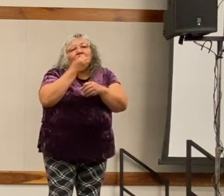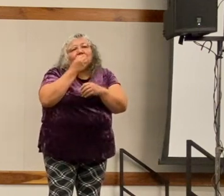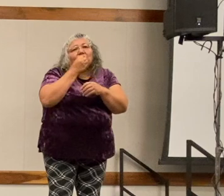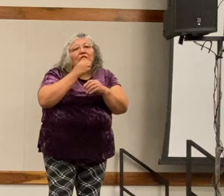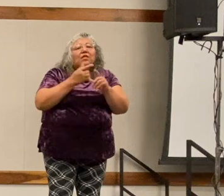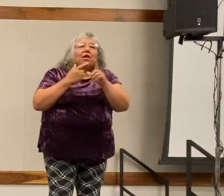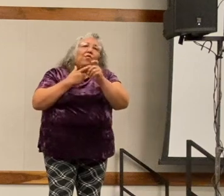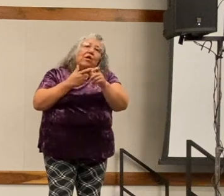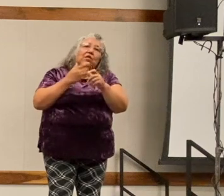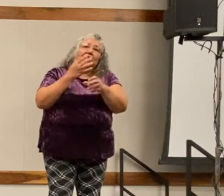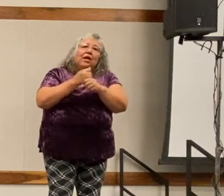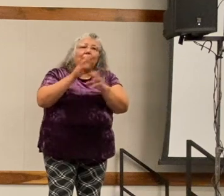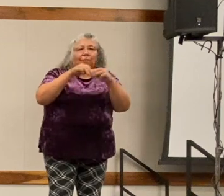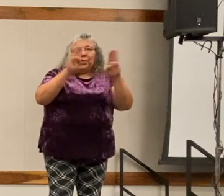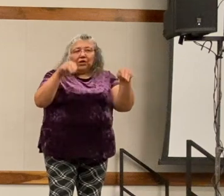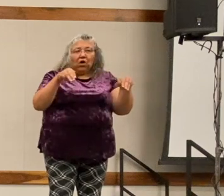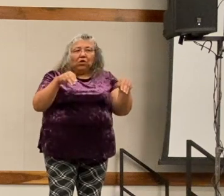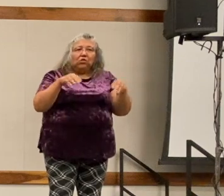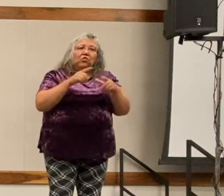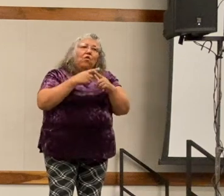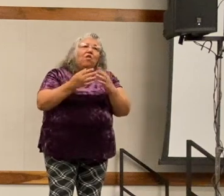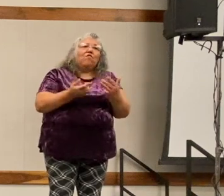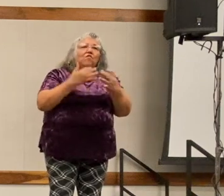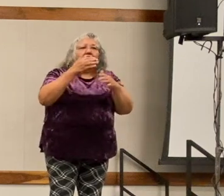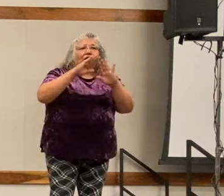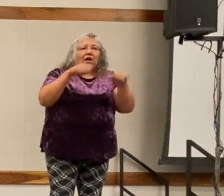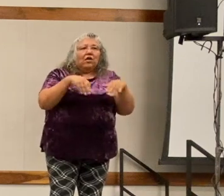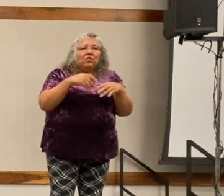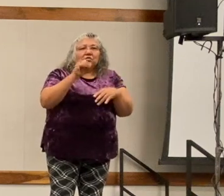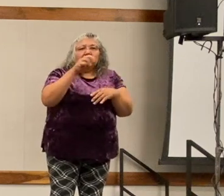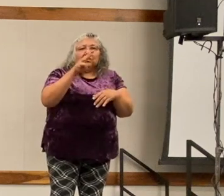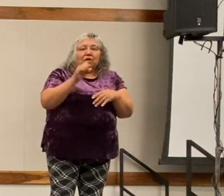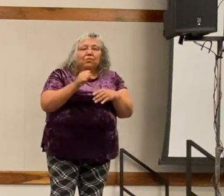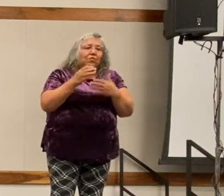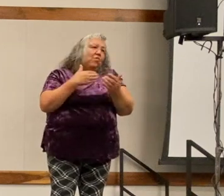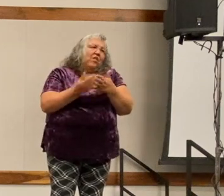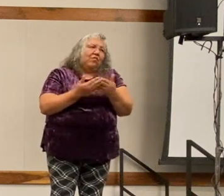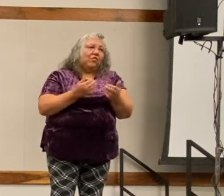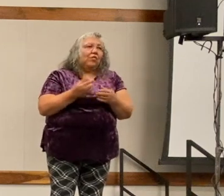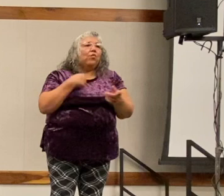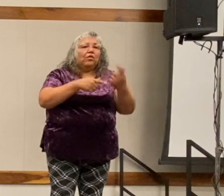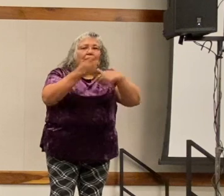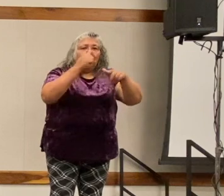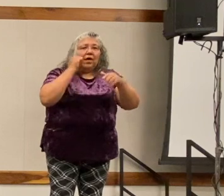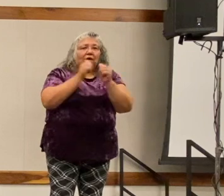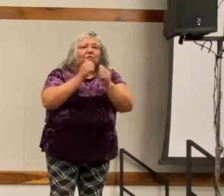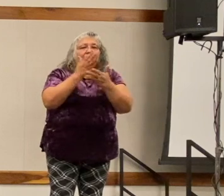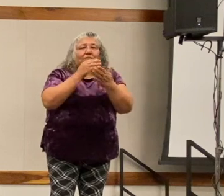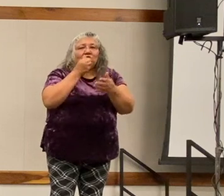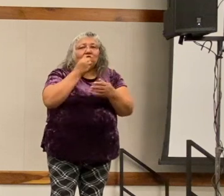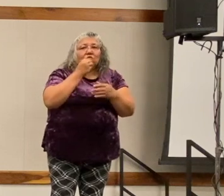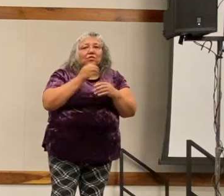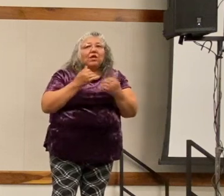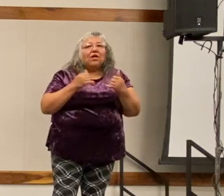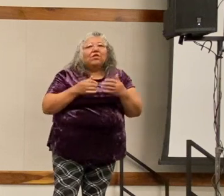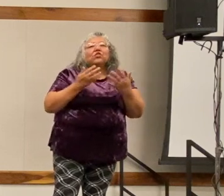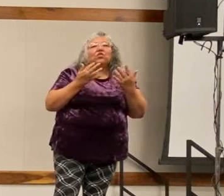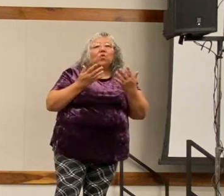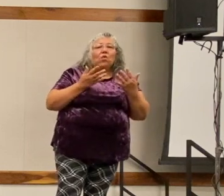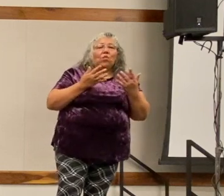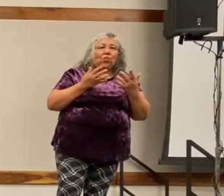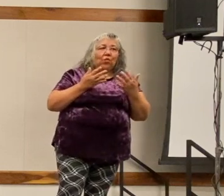ran down to get some McDonald's or Firehouse Subs or whatever, right? We're gonna come back with some food. And so he's just waiting